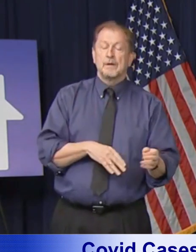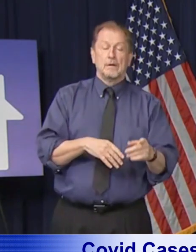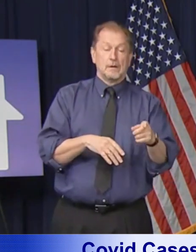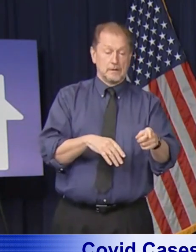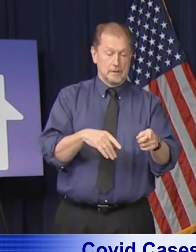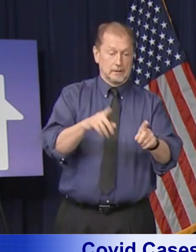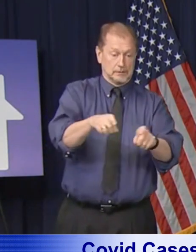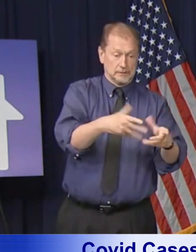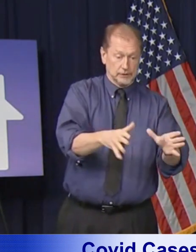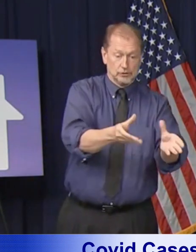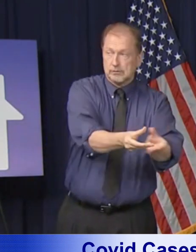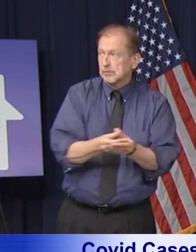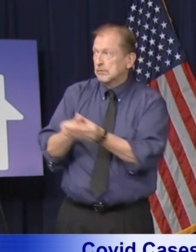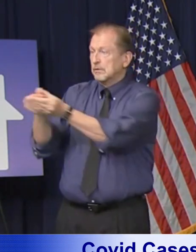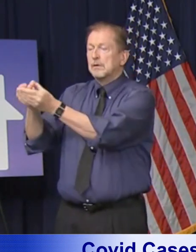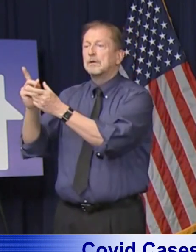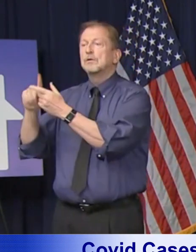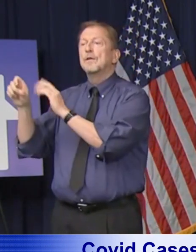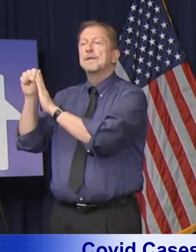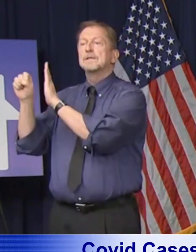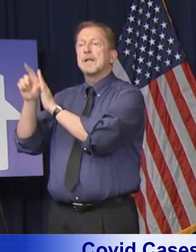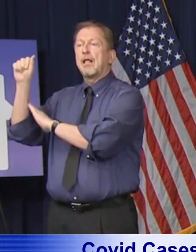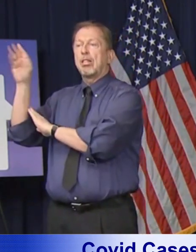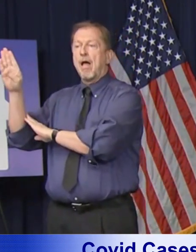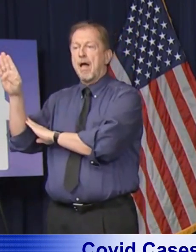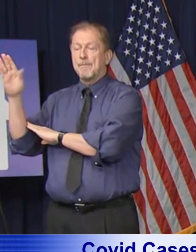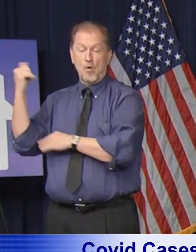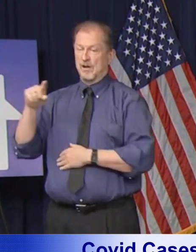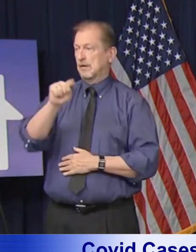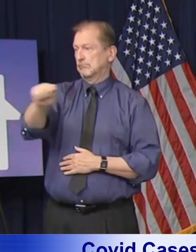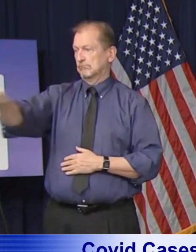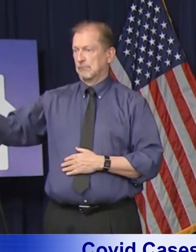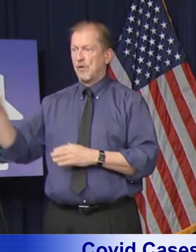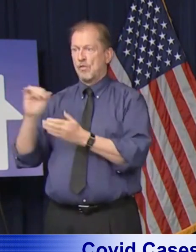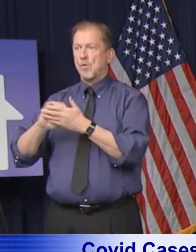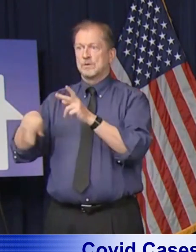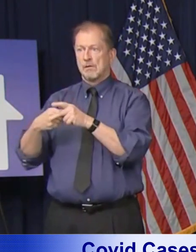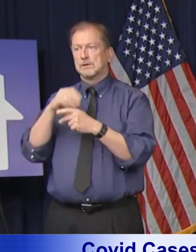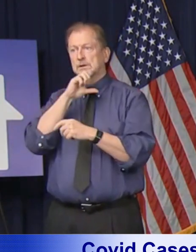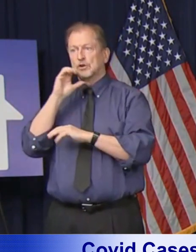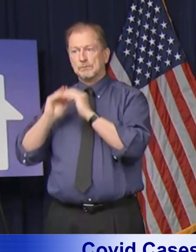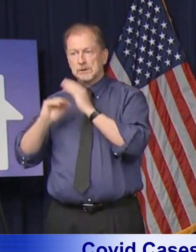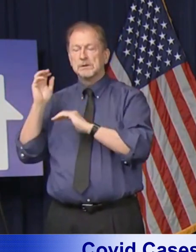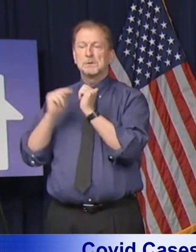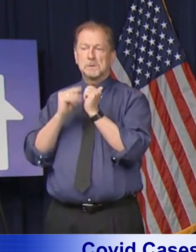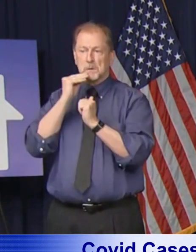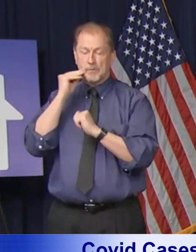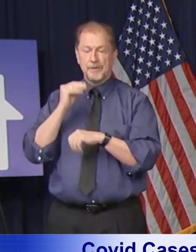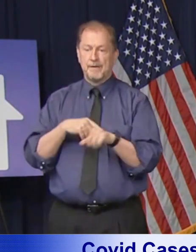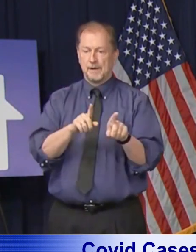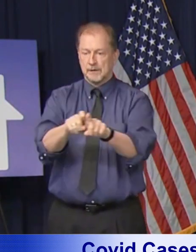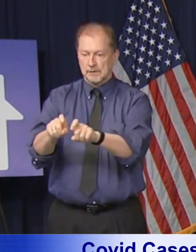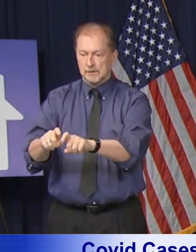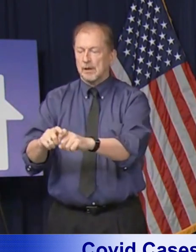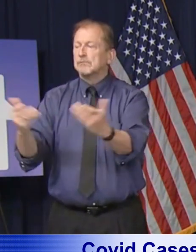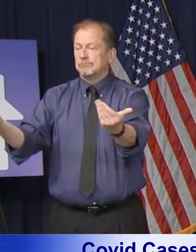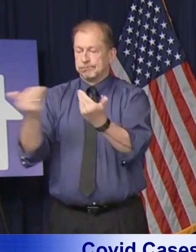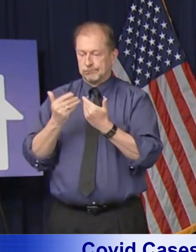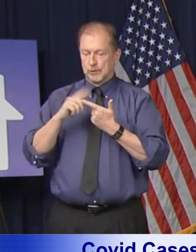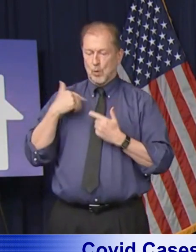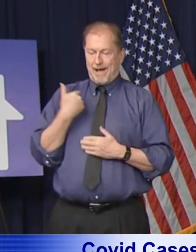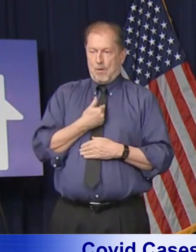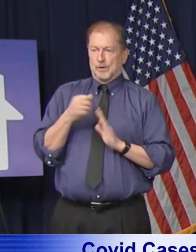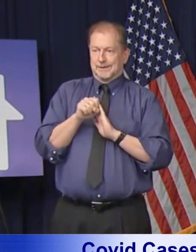available for any of the nursing homes or congregate facilities to send the test the tested specimens directly to us,